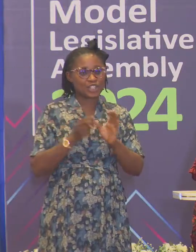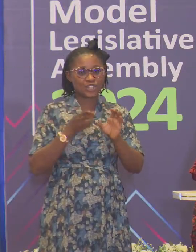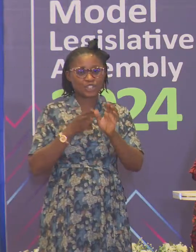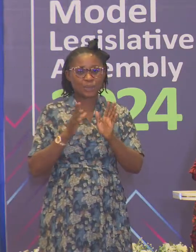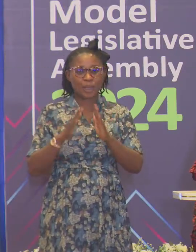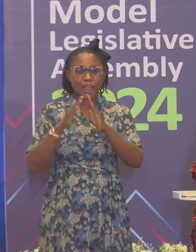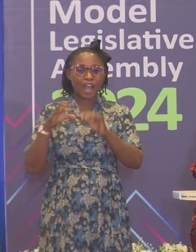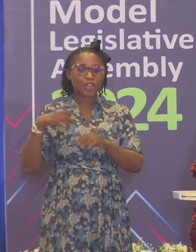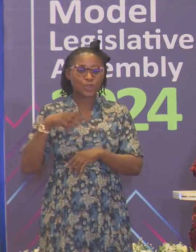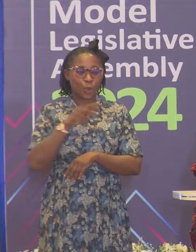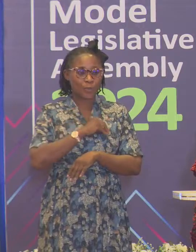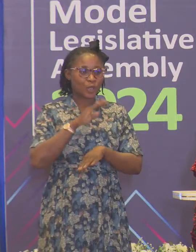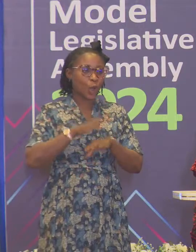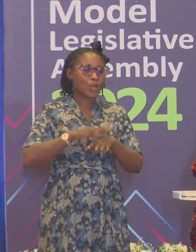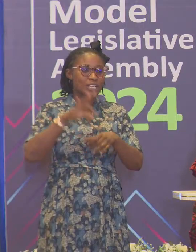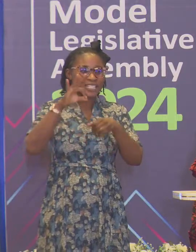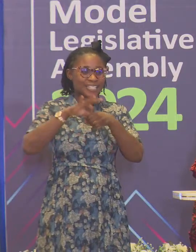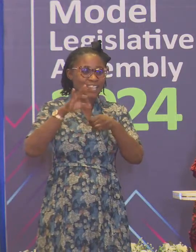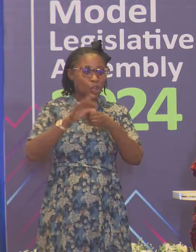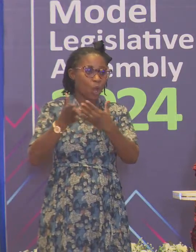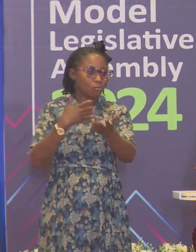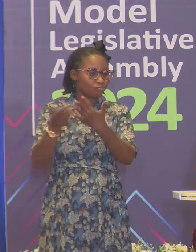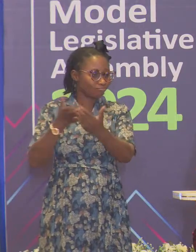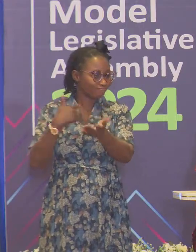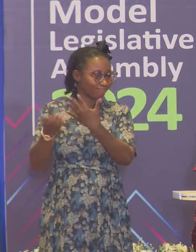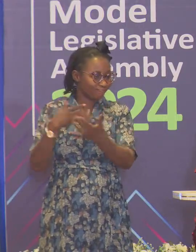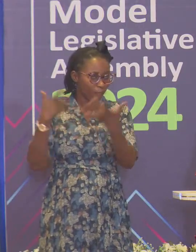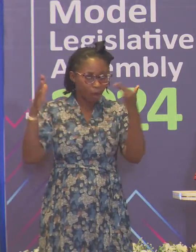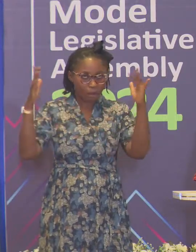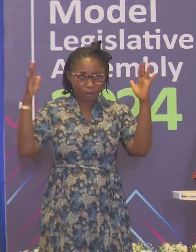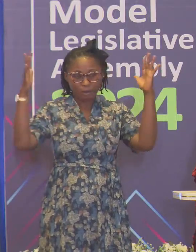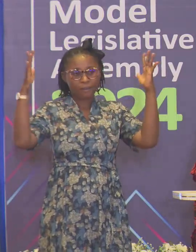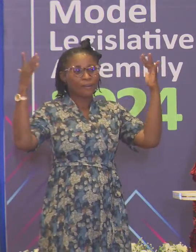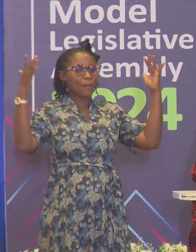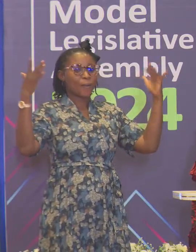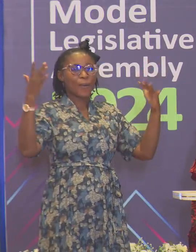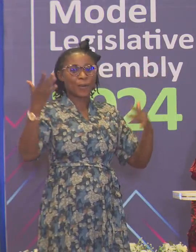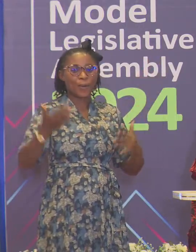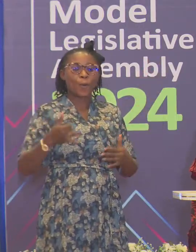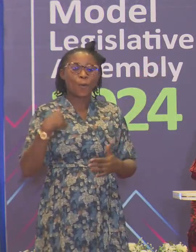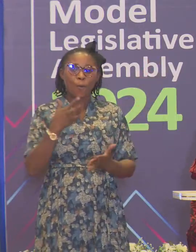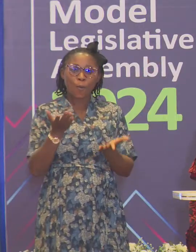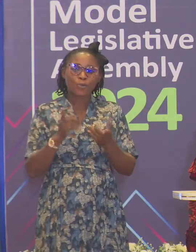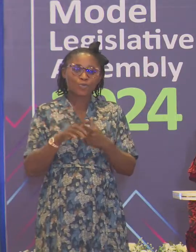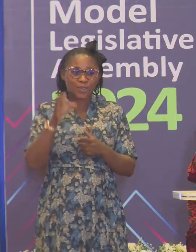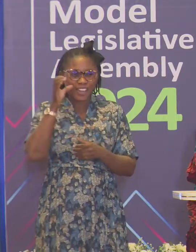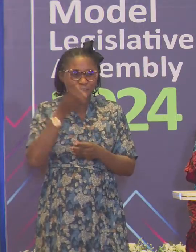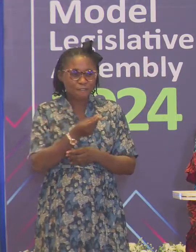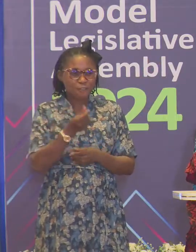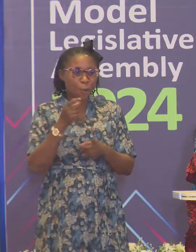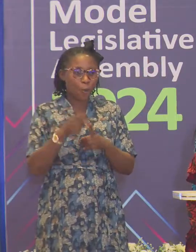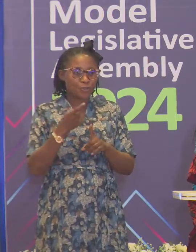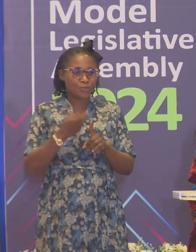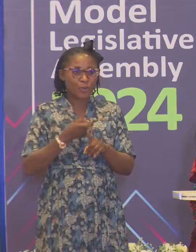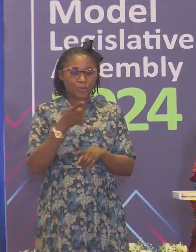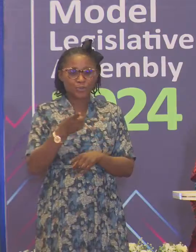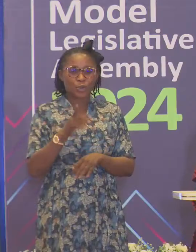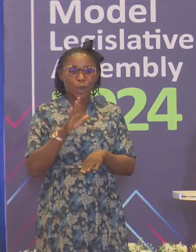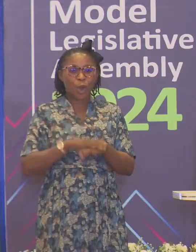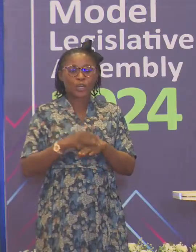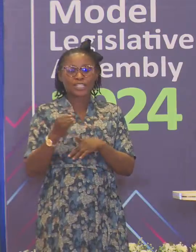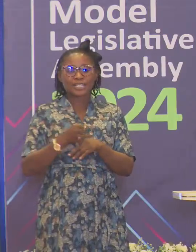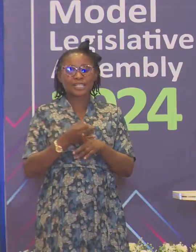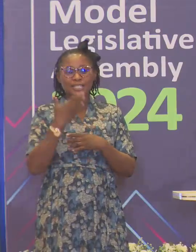on Electoral Matters. Please, Chairman, we would like to hear a few words from you to the interns. Thank you,